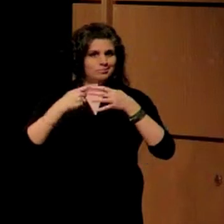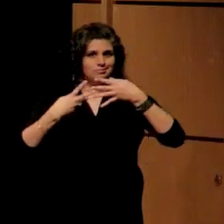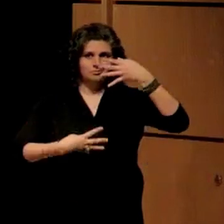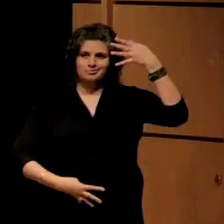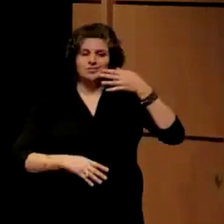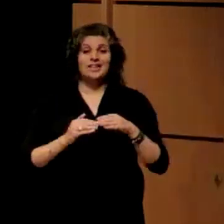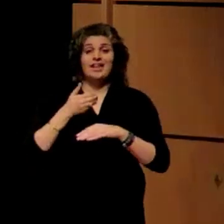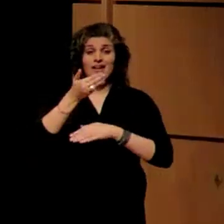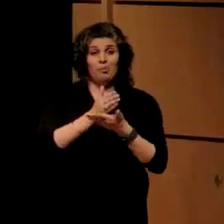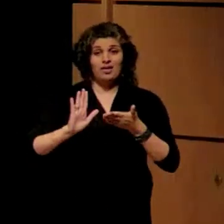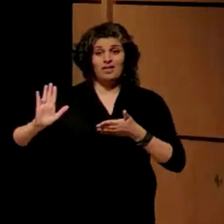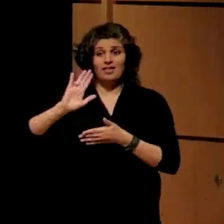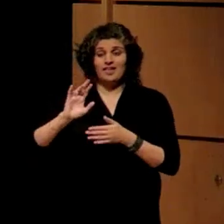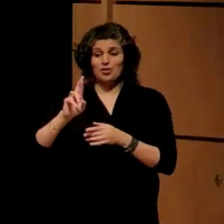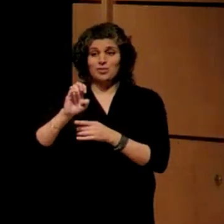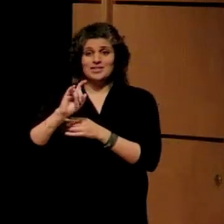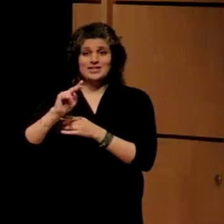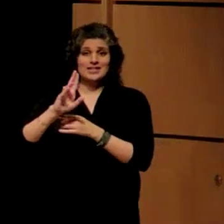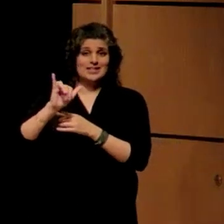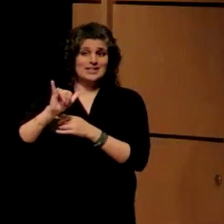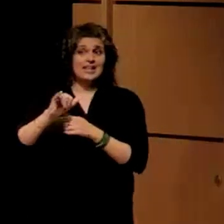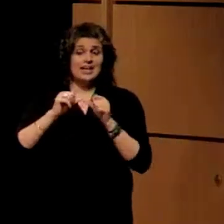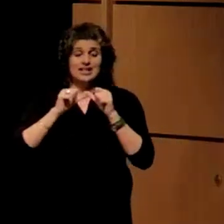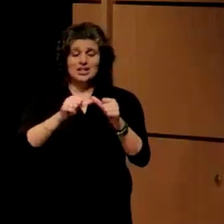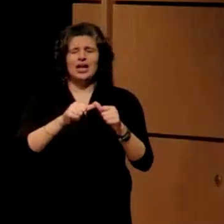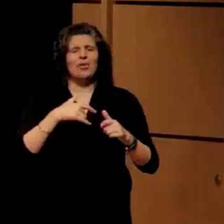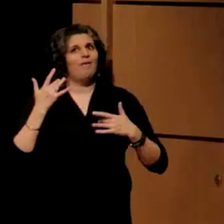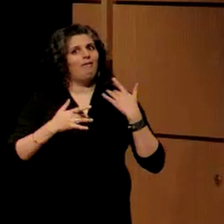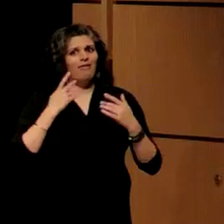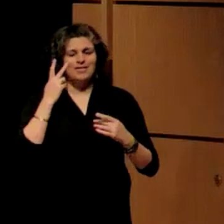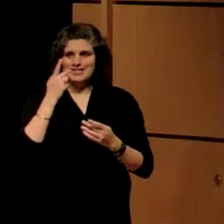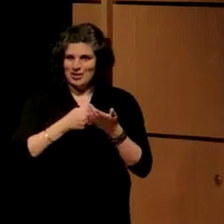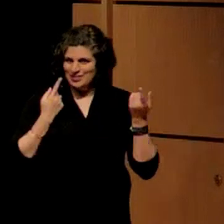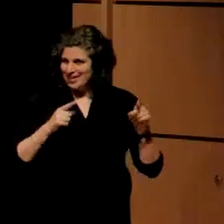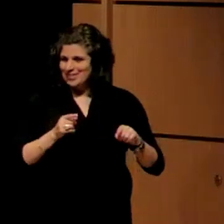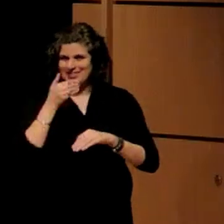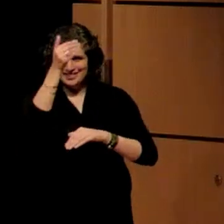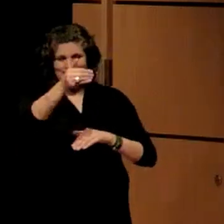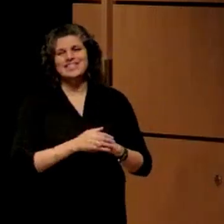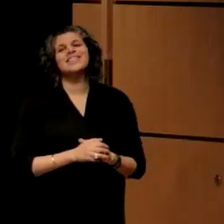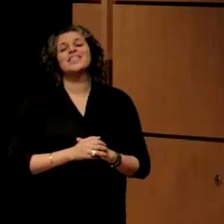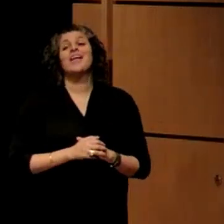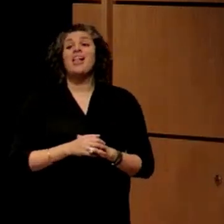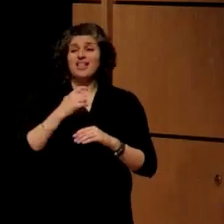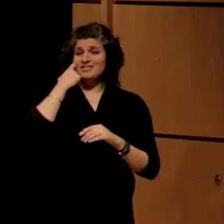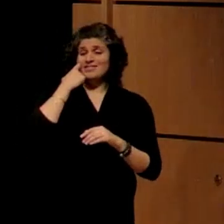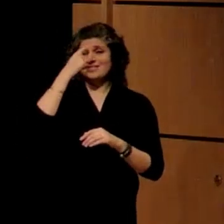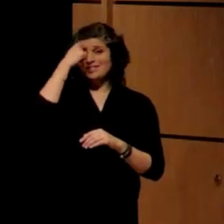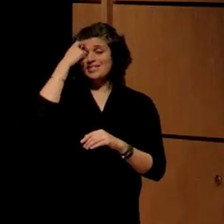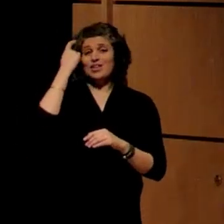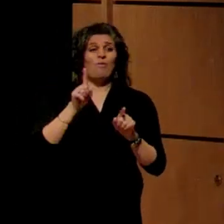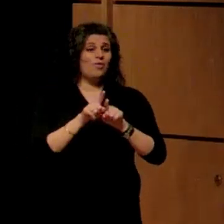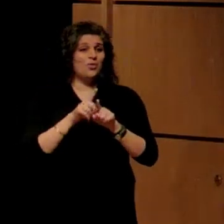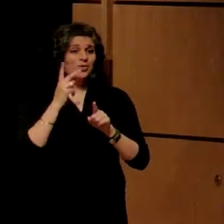their residency continues to take shape, and we couldn't be more excited to see where it goes. This past summer also